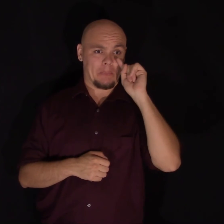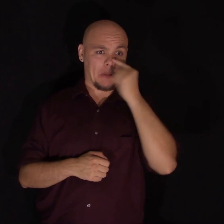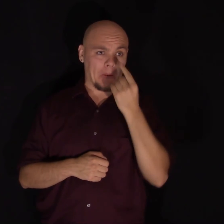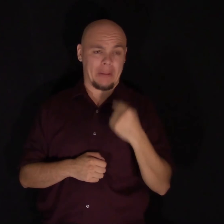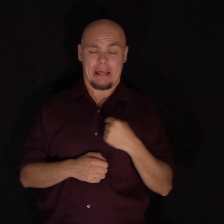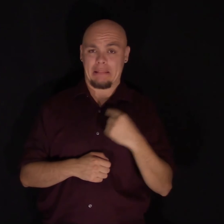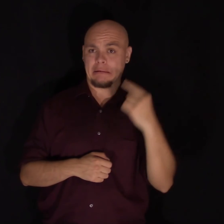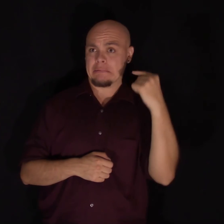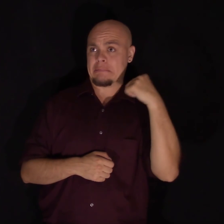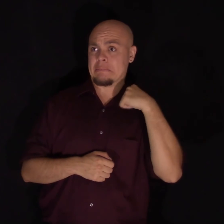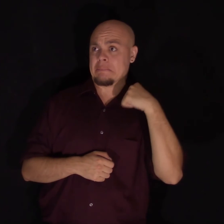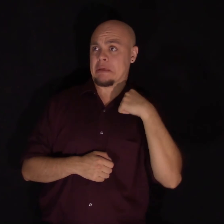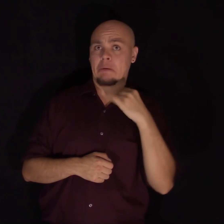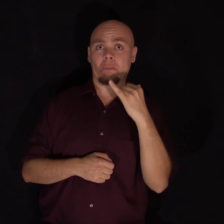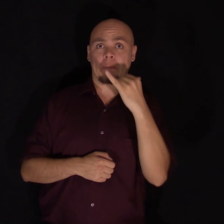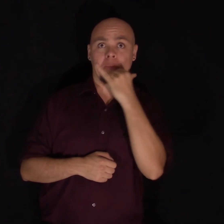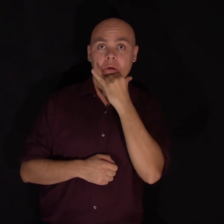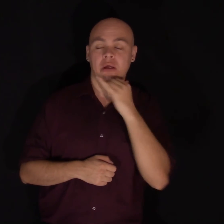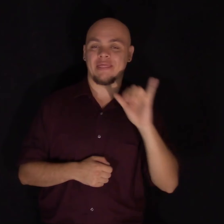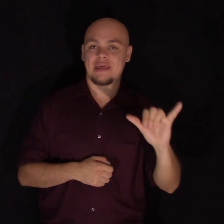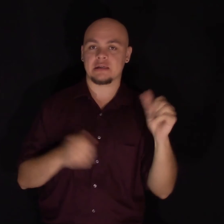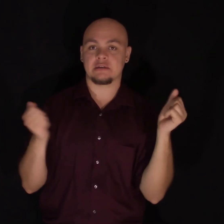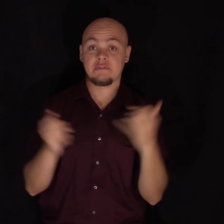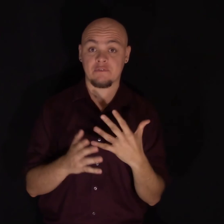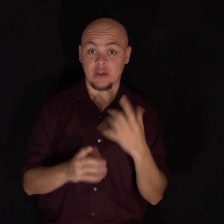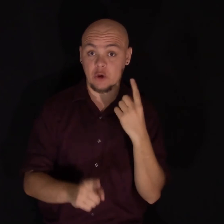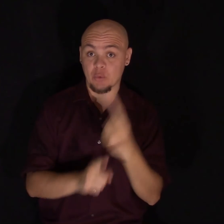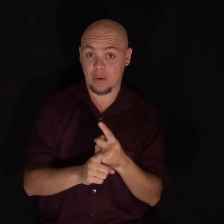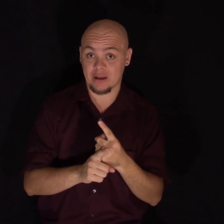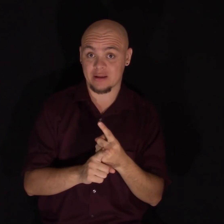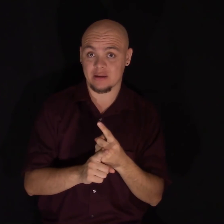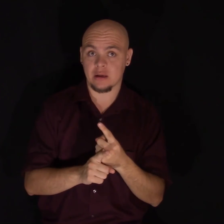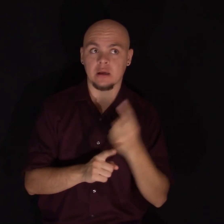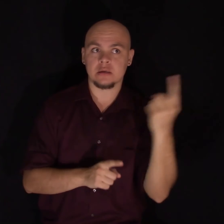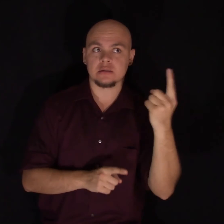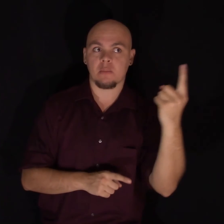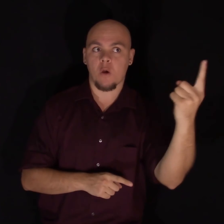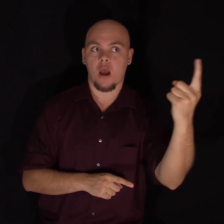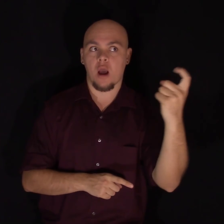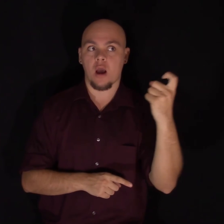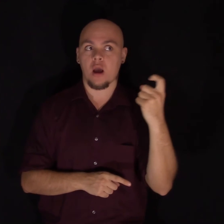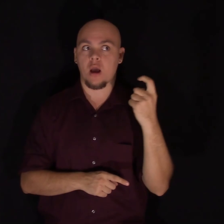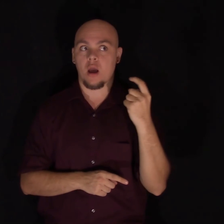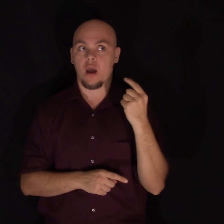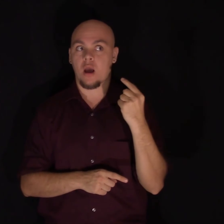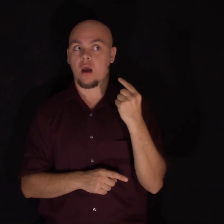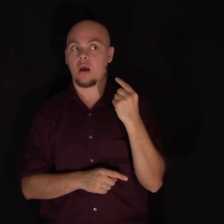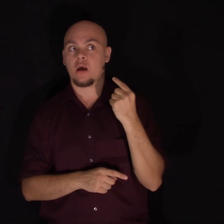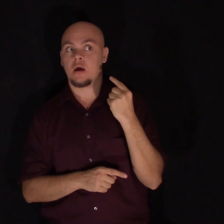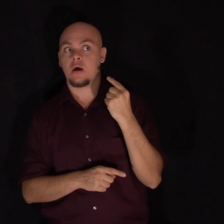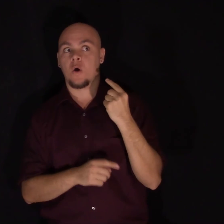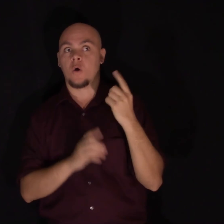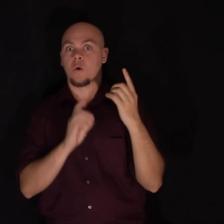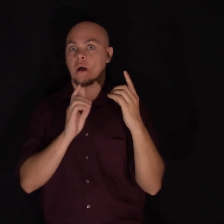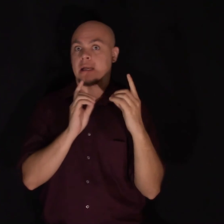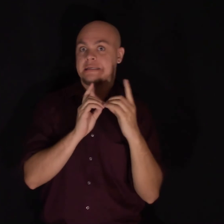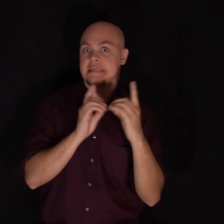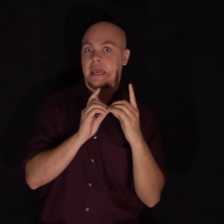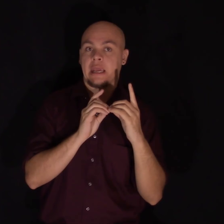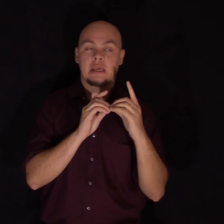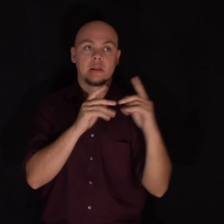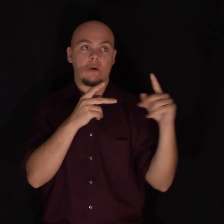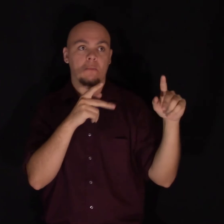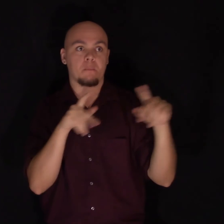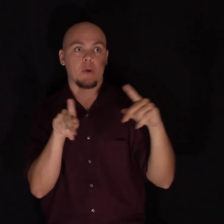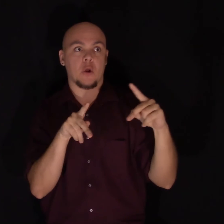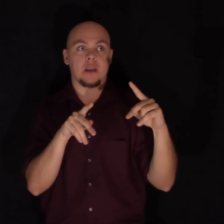me. But that's the fear, isn't it? That when someone asks you at a party, on a date, at a job